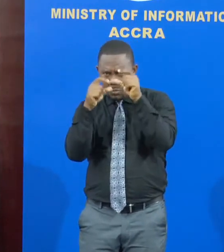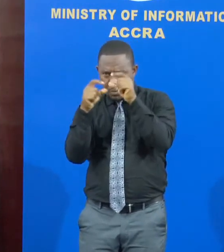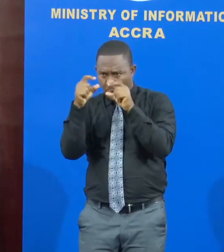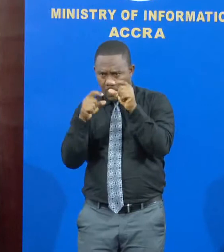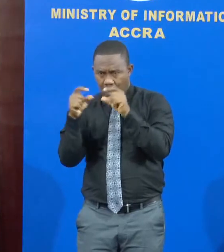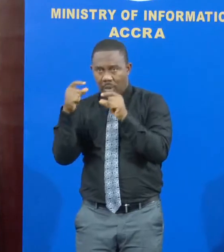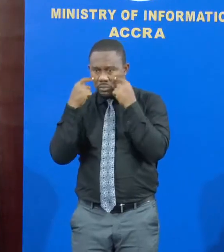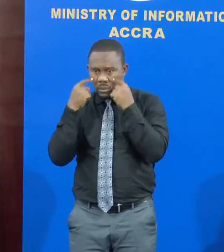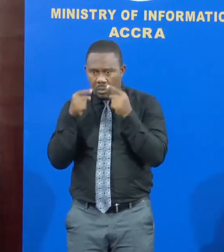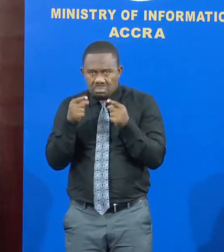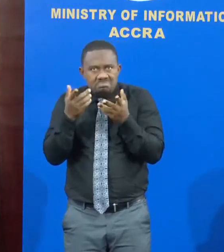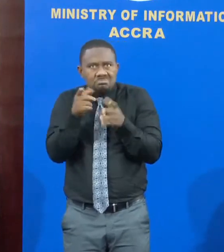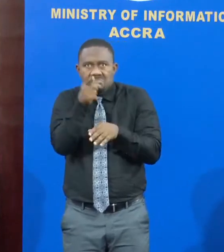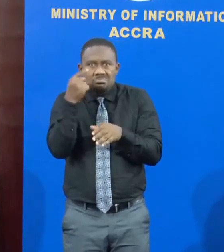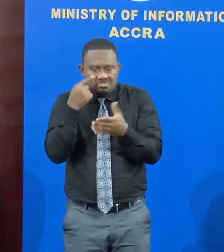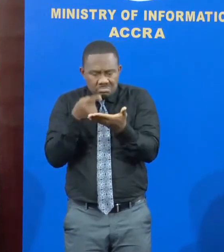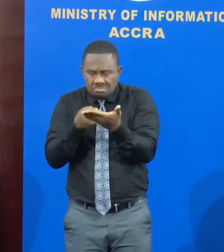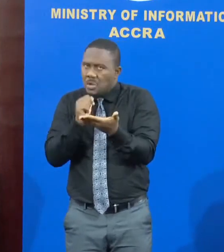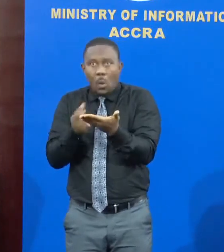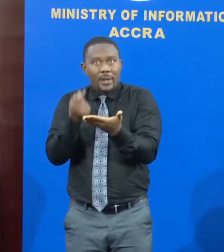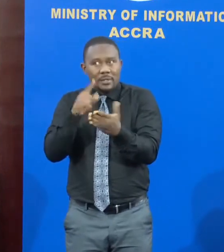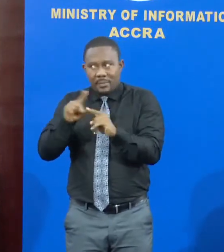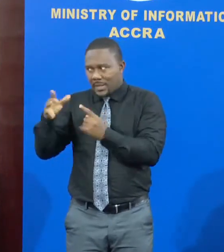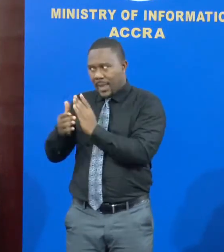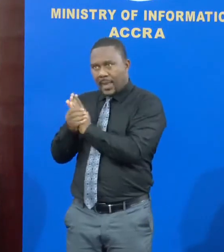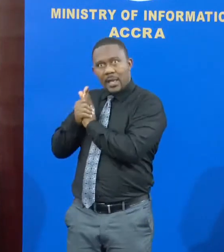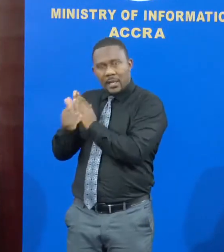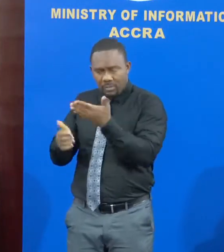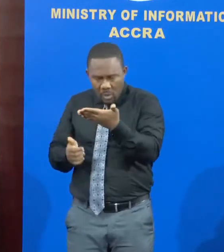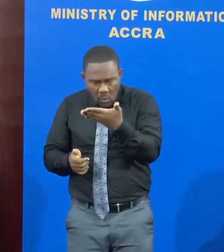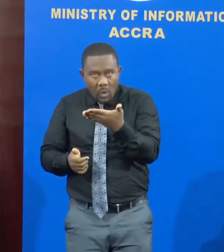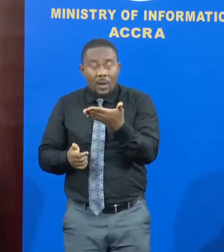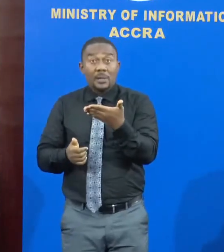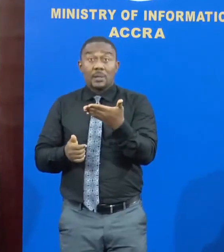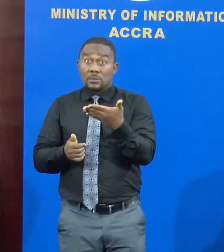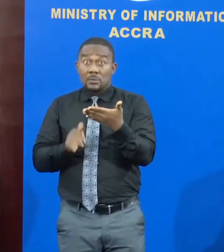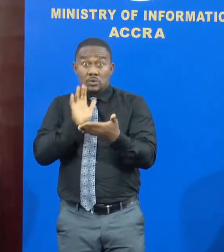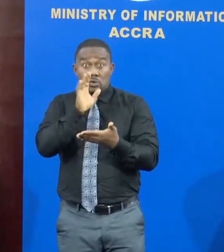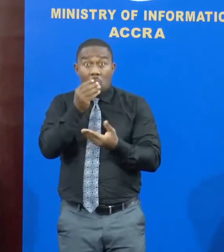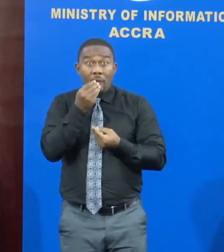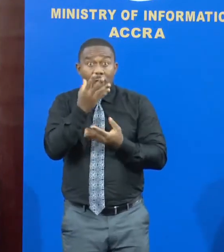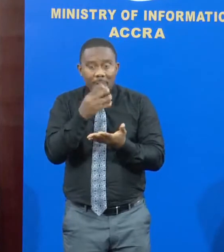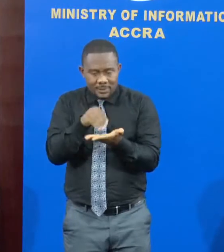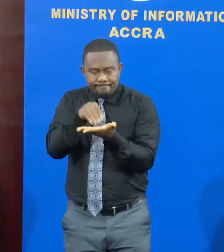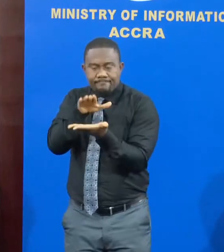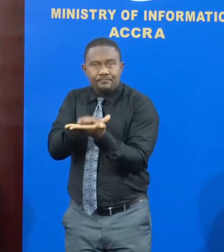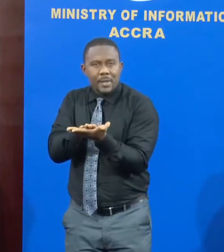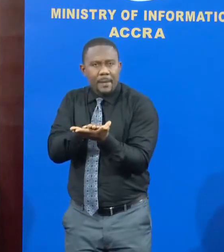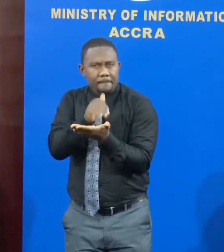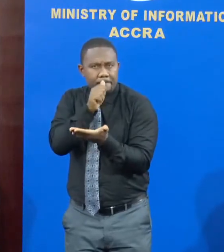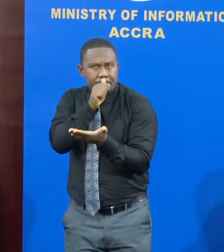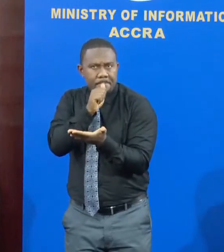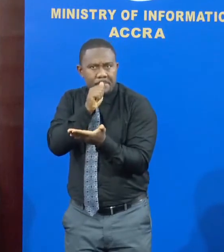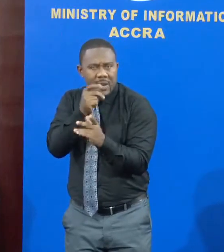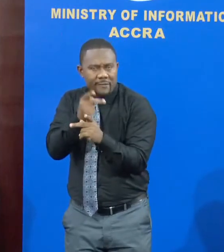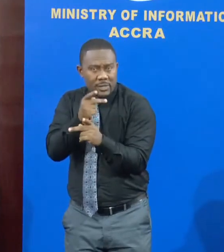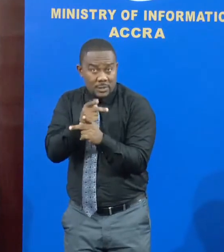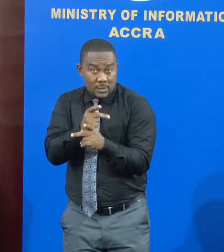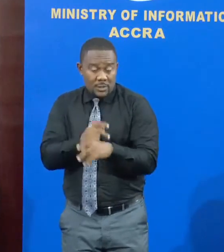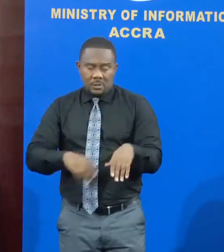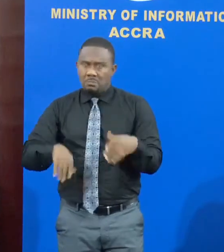of the document and the privacy of the passport holder. Information that is, number two, information that is printed on the